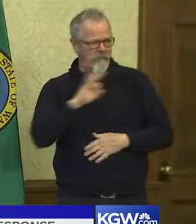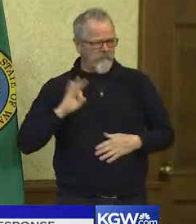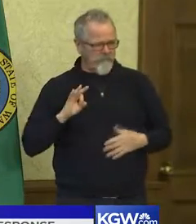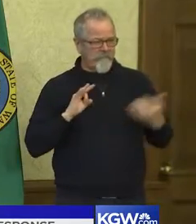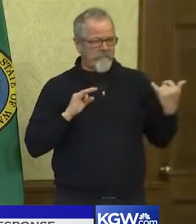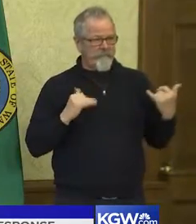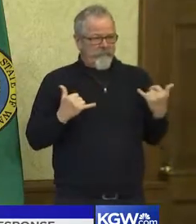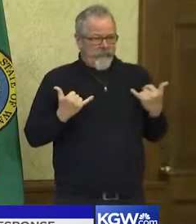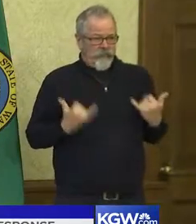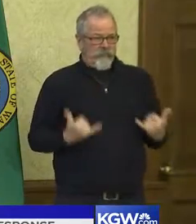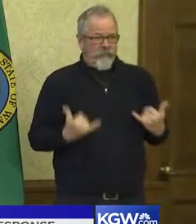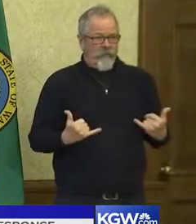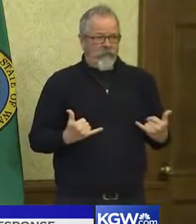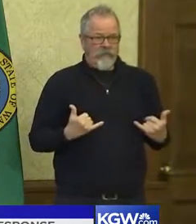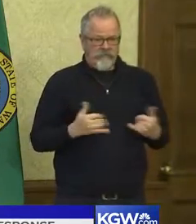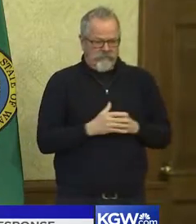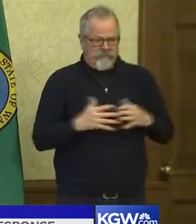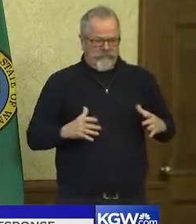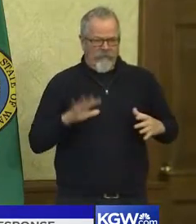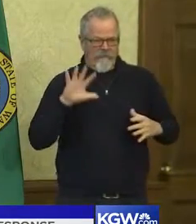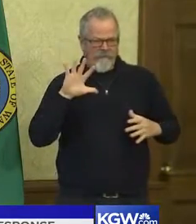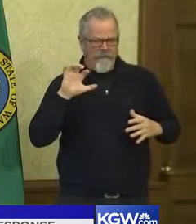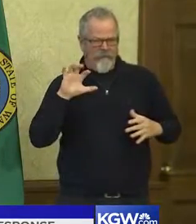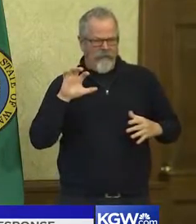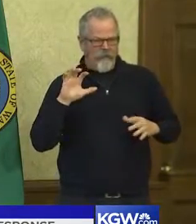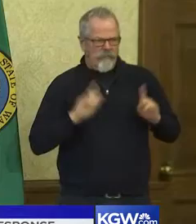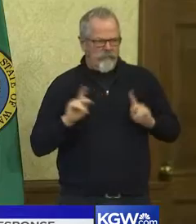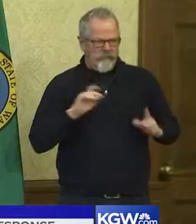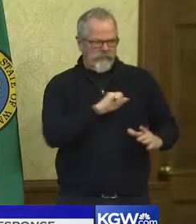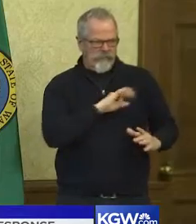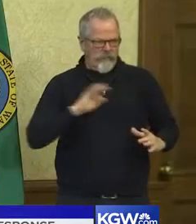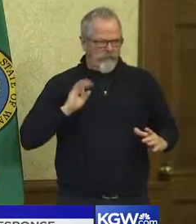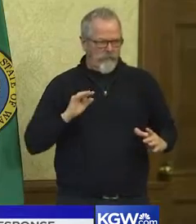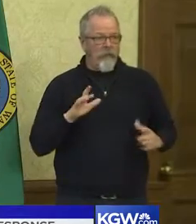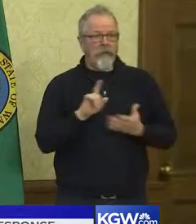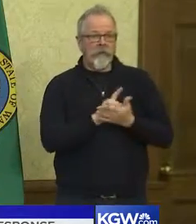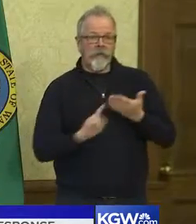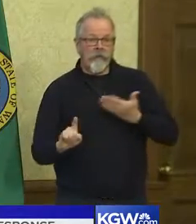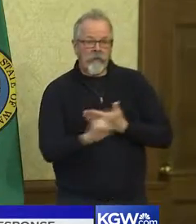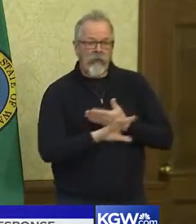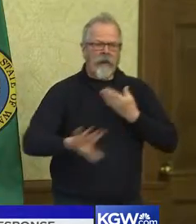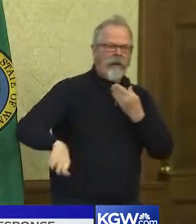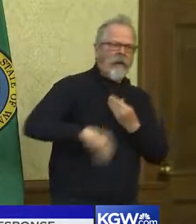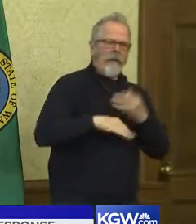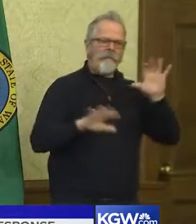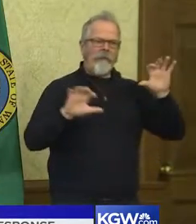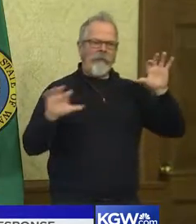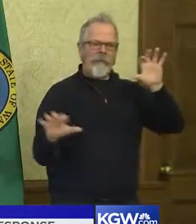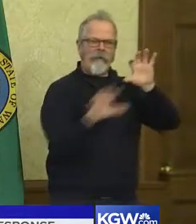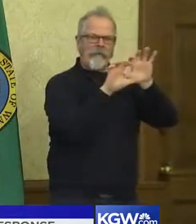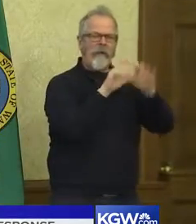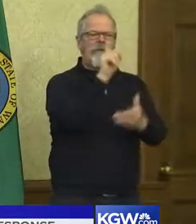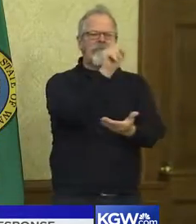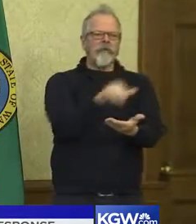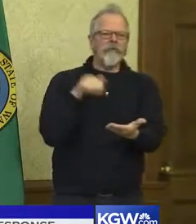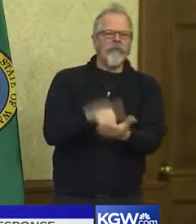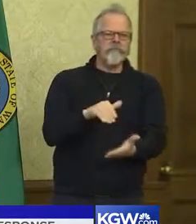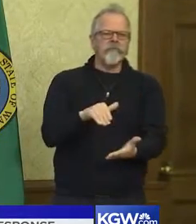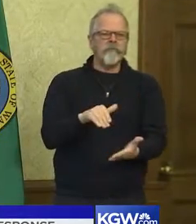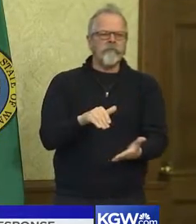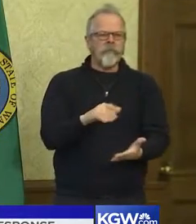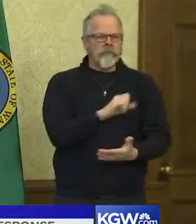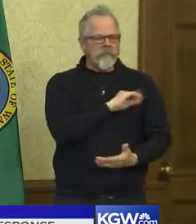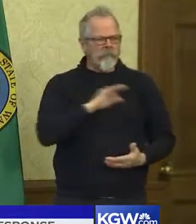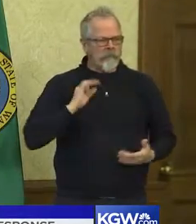well. One of the key things that will happen with regards to having independent contractors and self-employed workers apply is